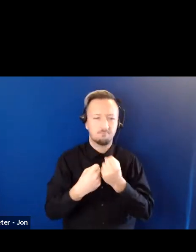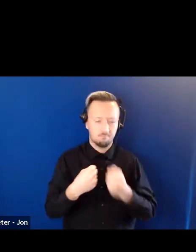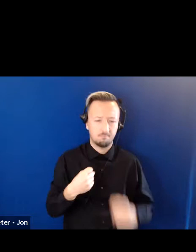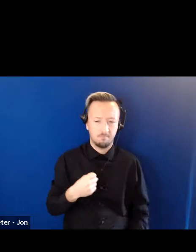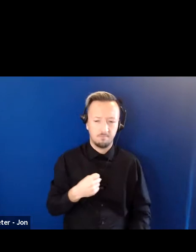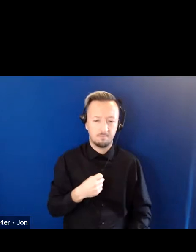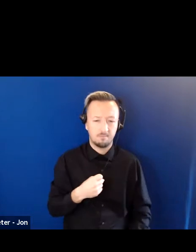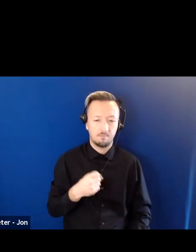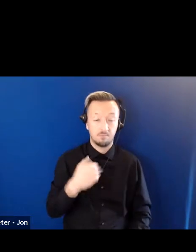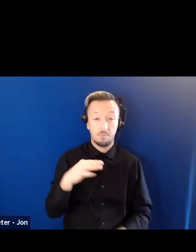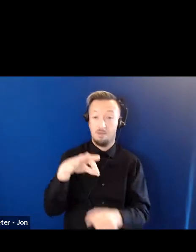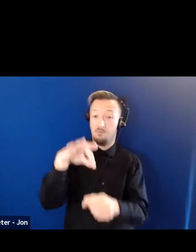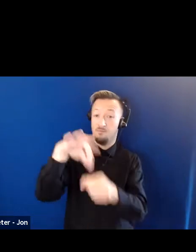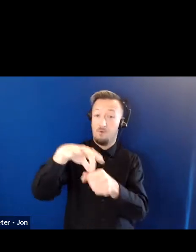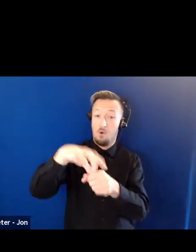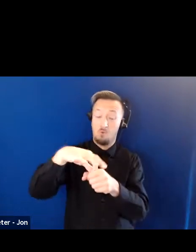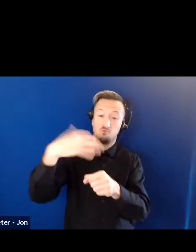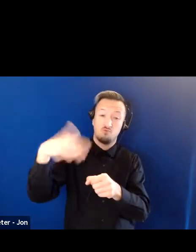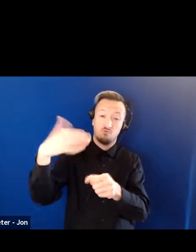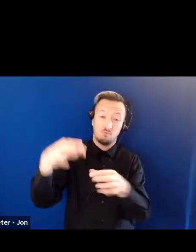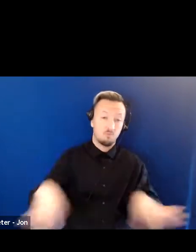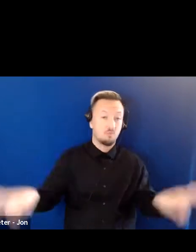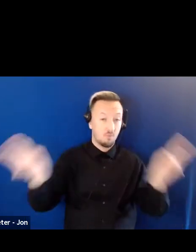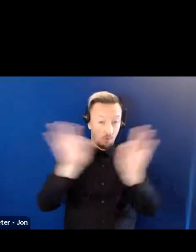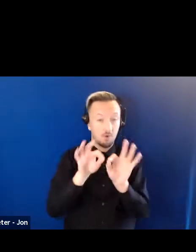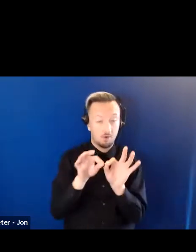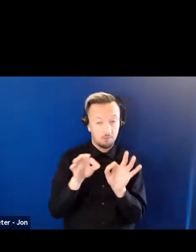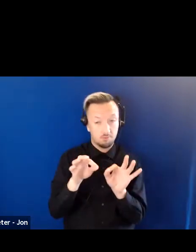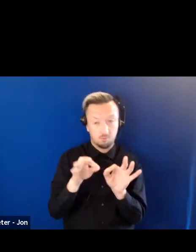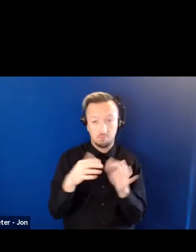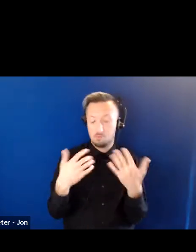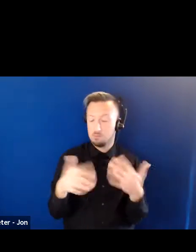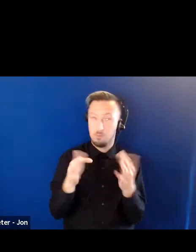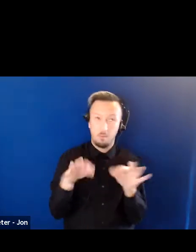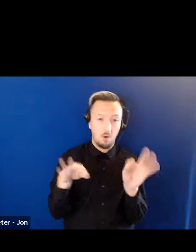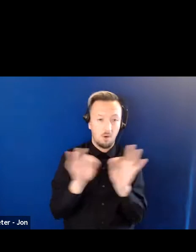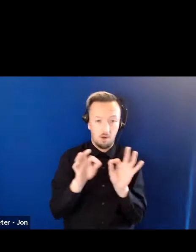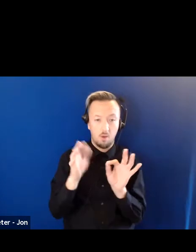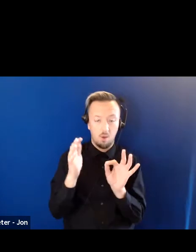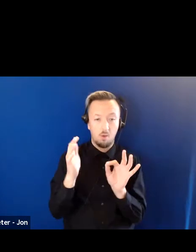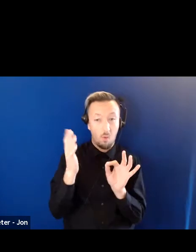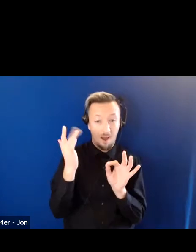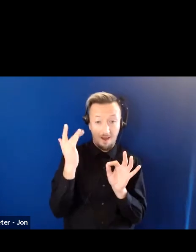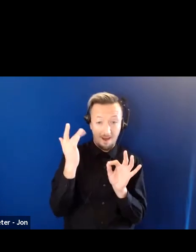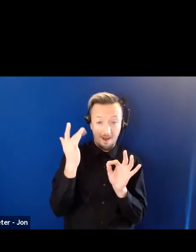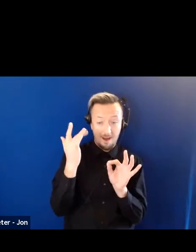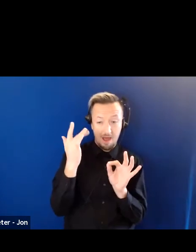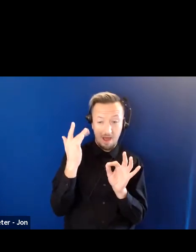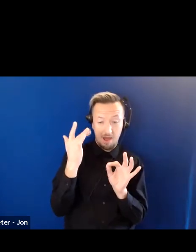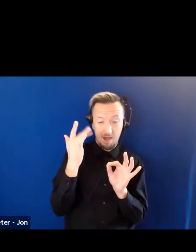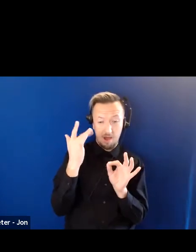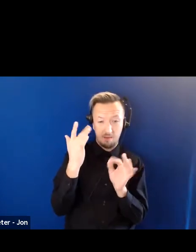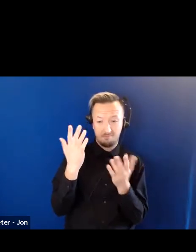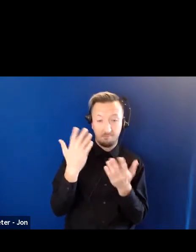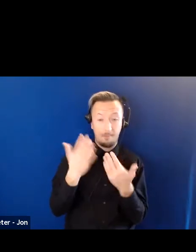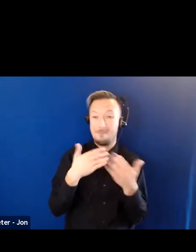that voting is key. It's key because we should be able to, whether it's red